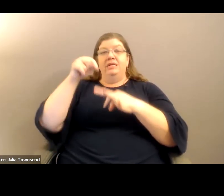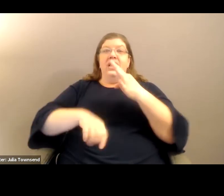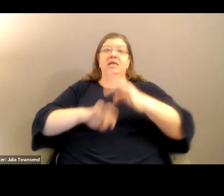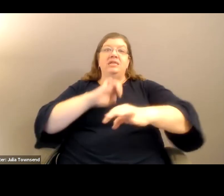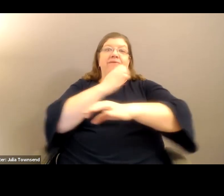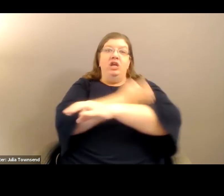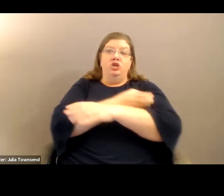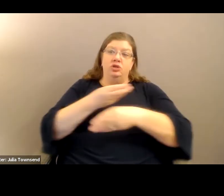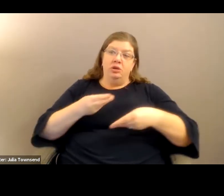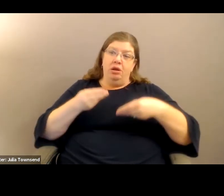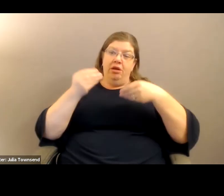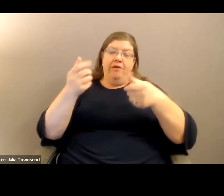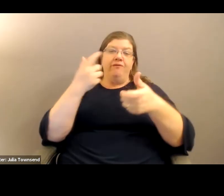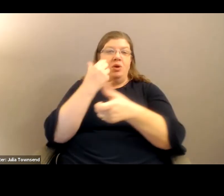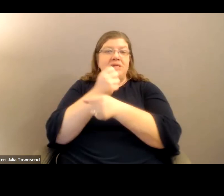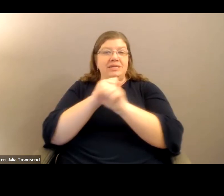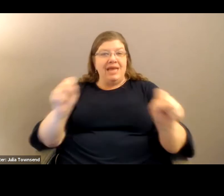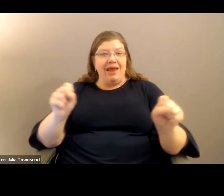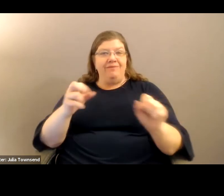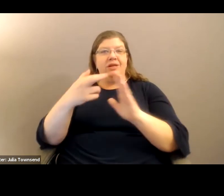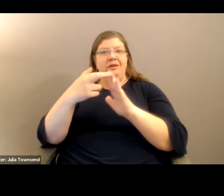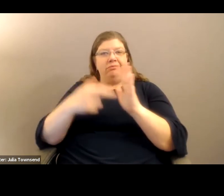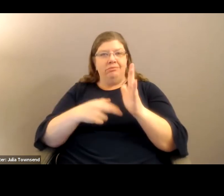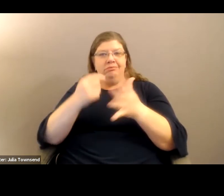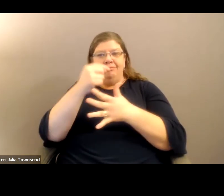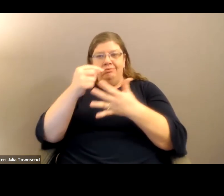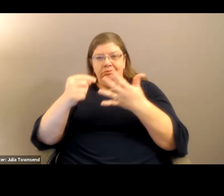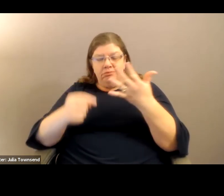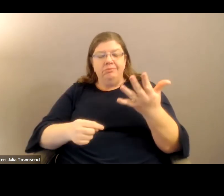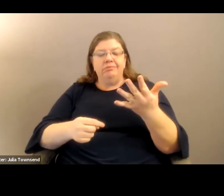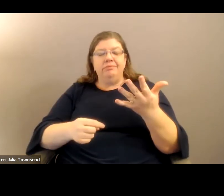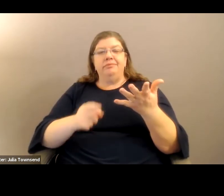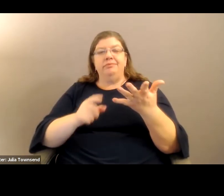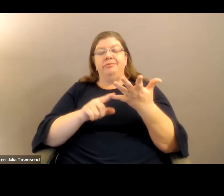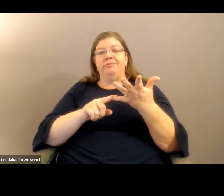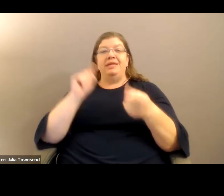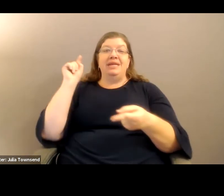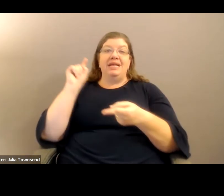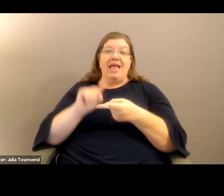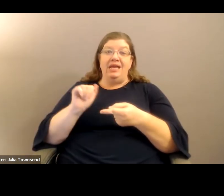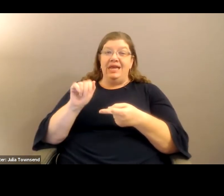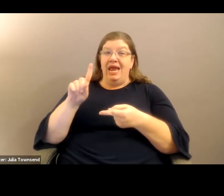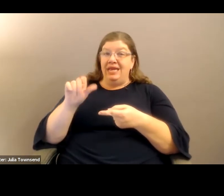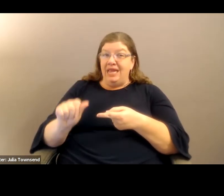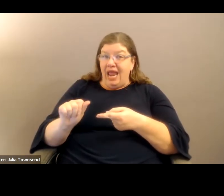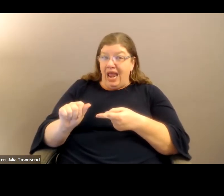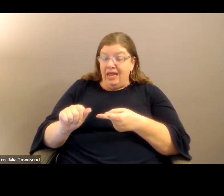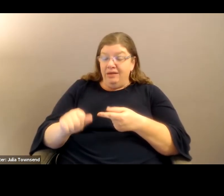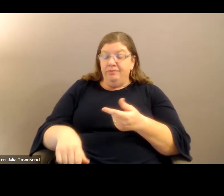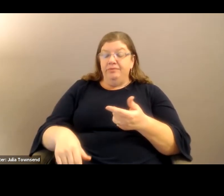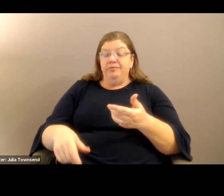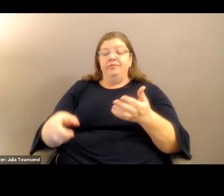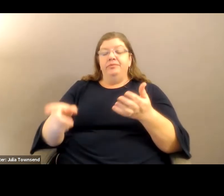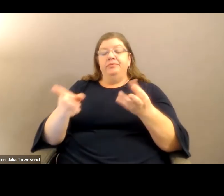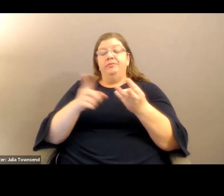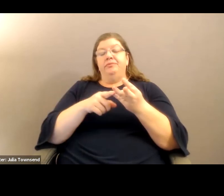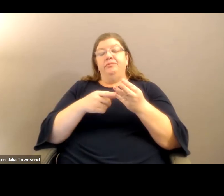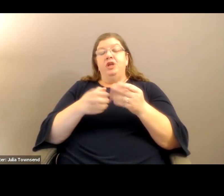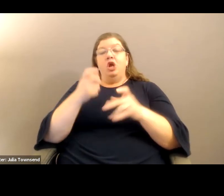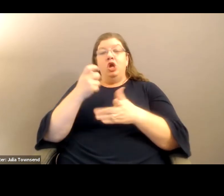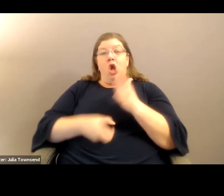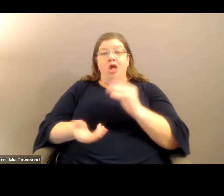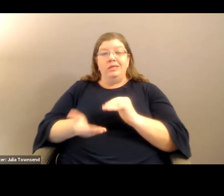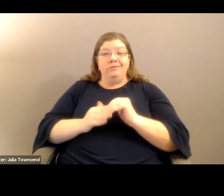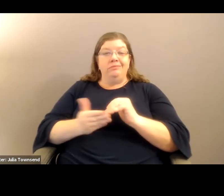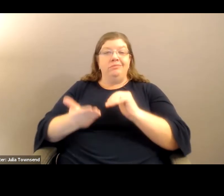going towards our safety protocols, declining ADA, increasing costs, and currently